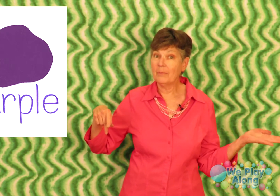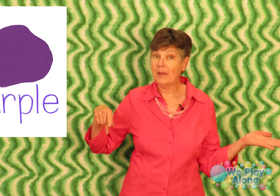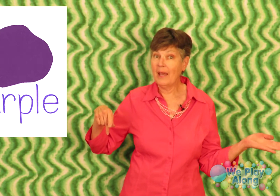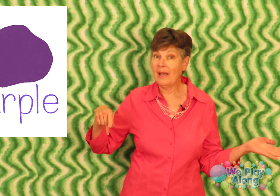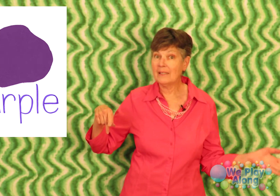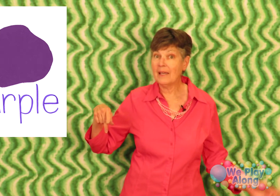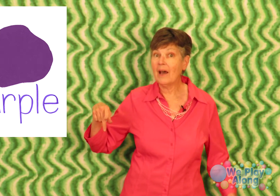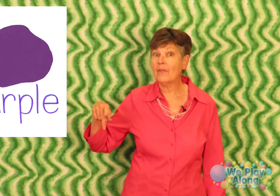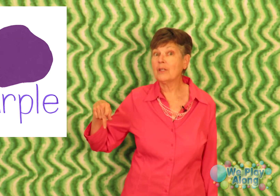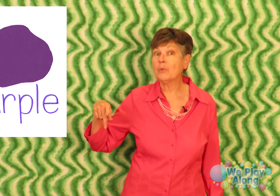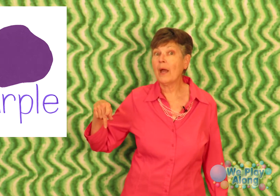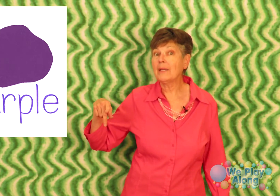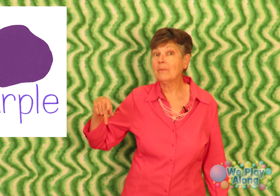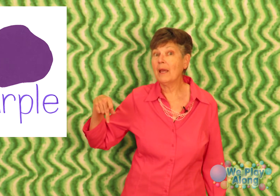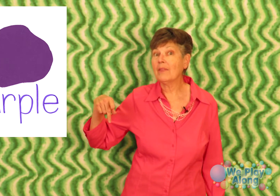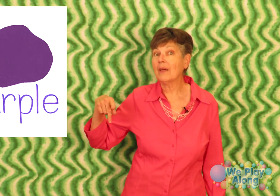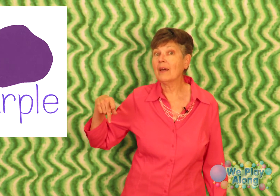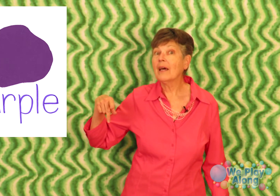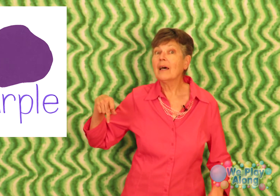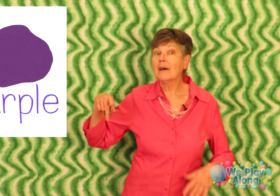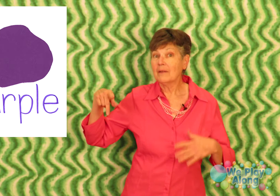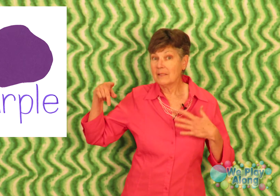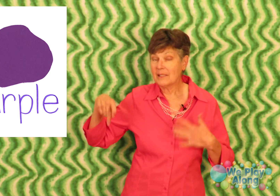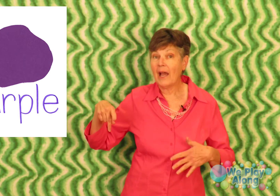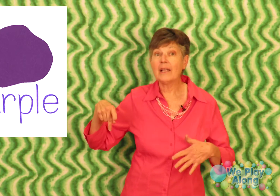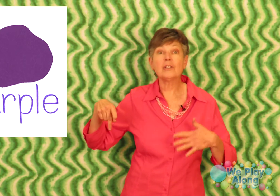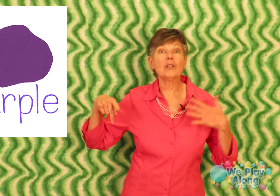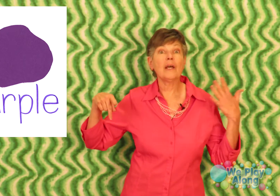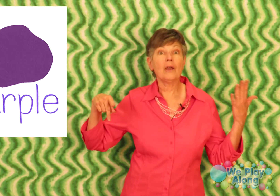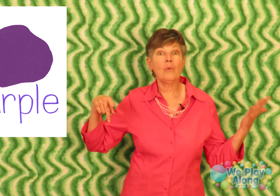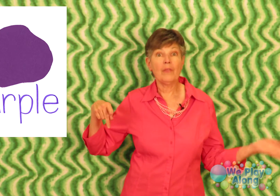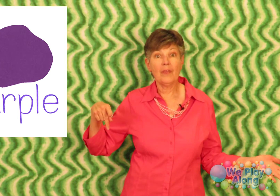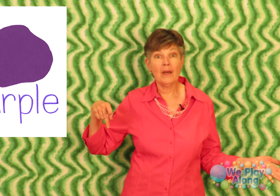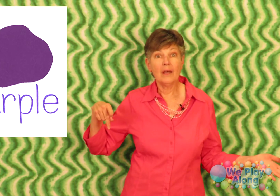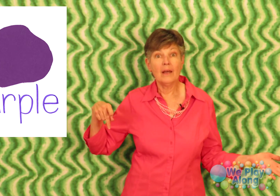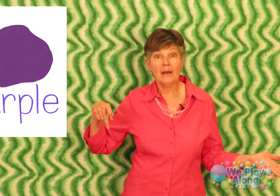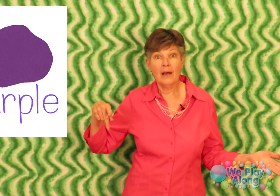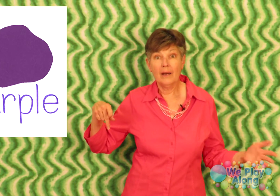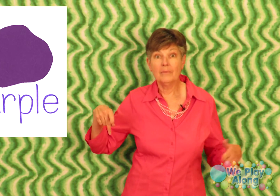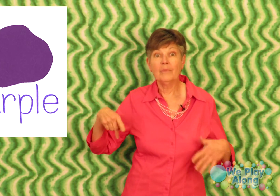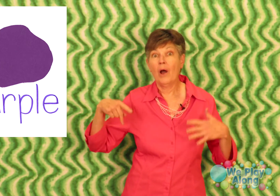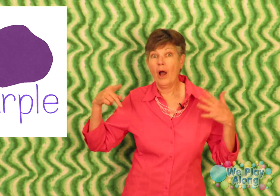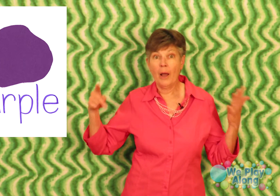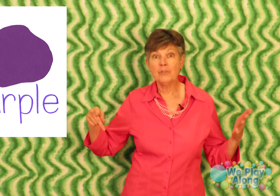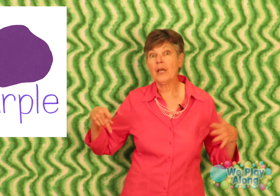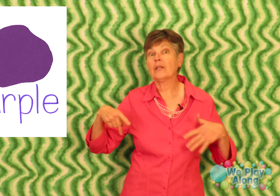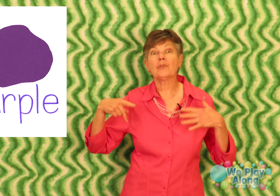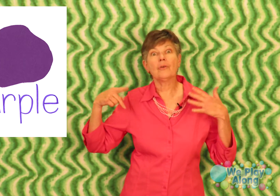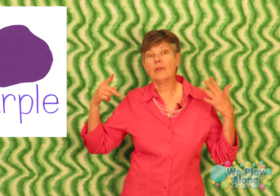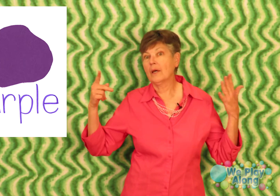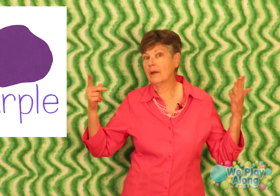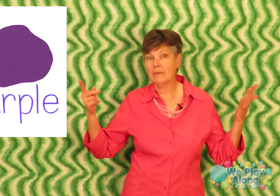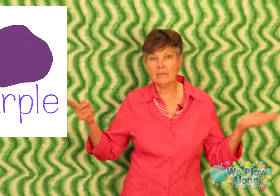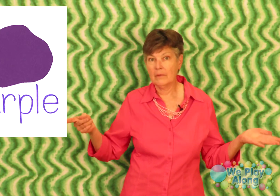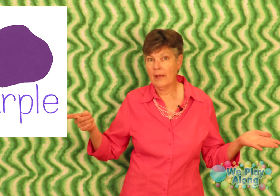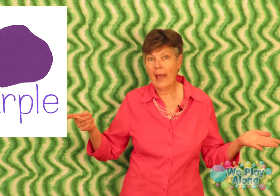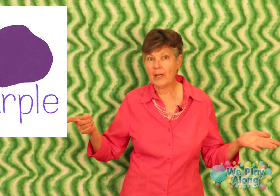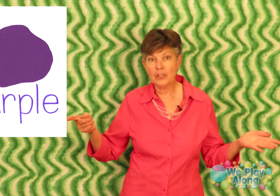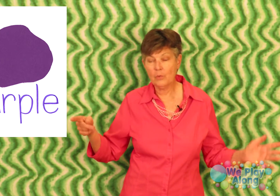developed ASL, they tried to make the signs look like what the object or the action